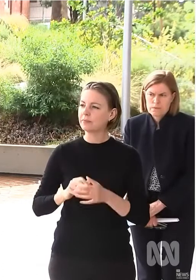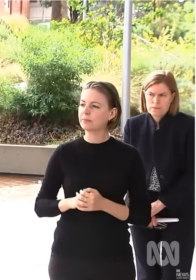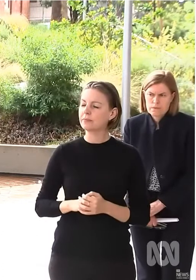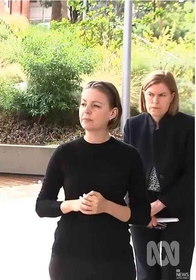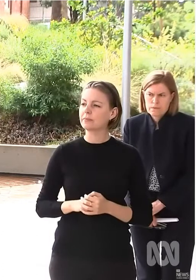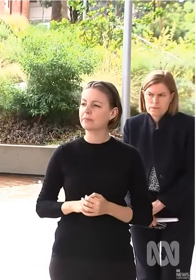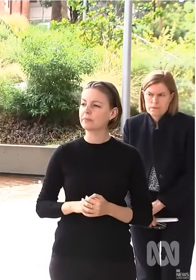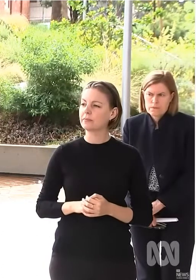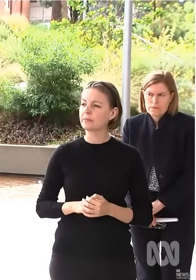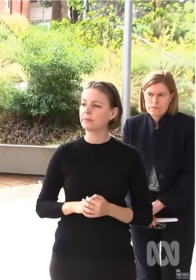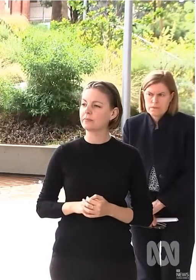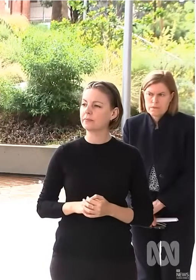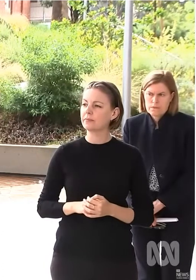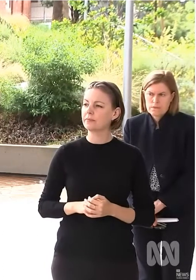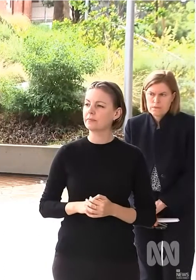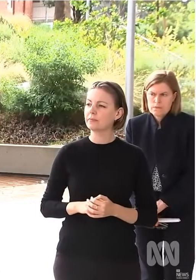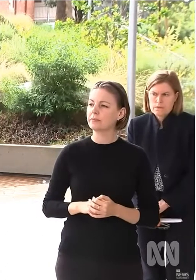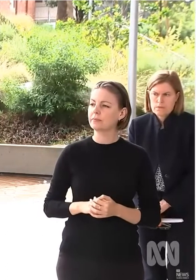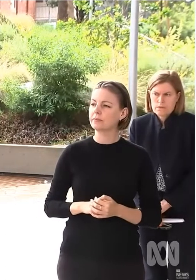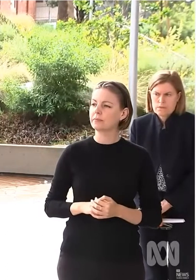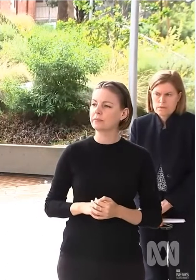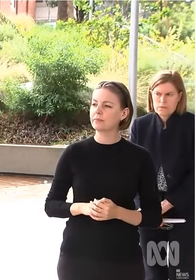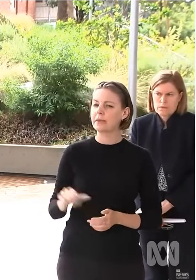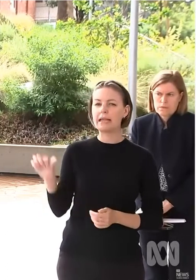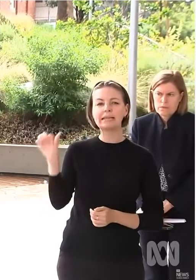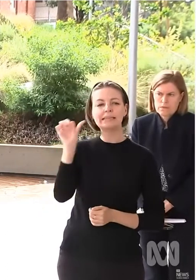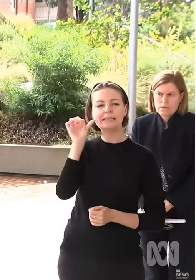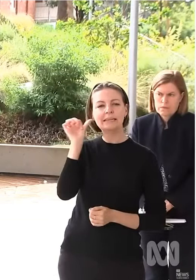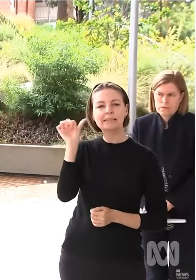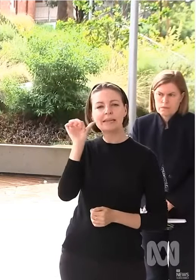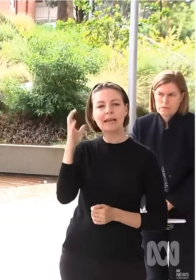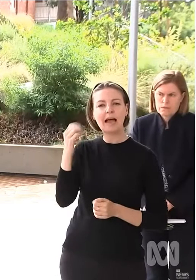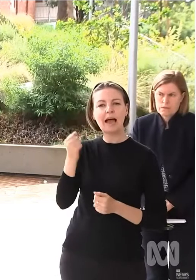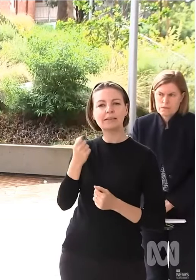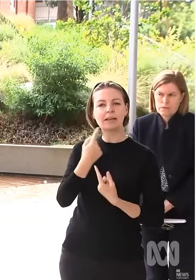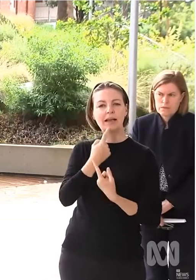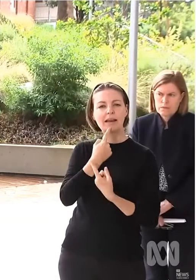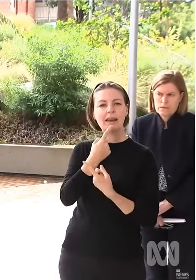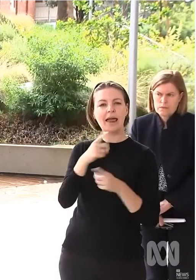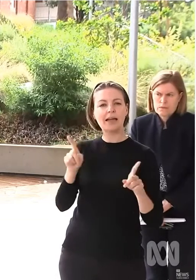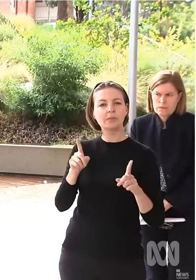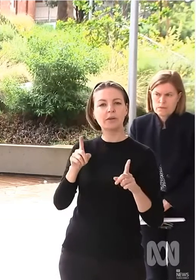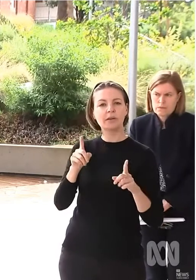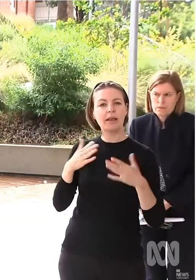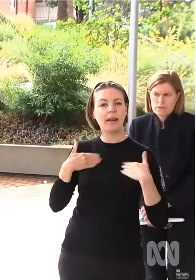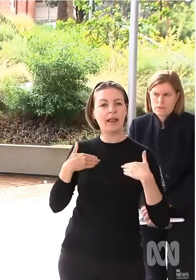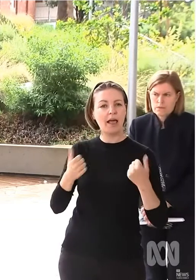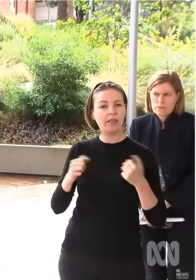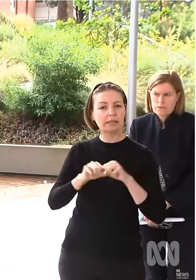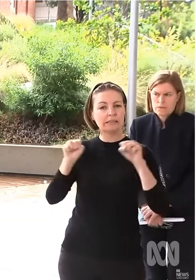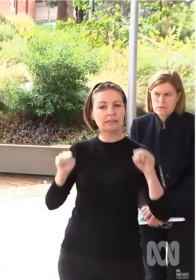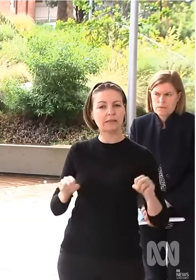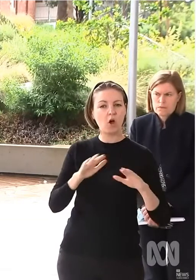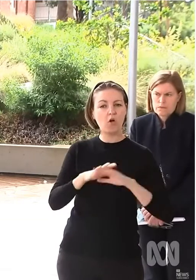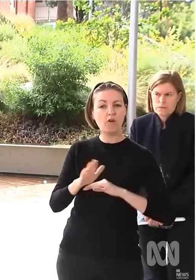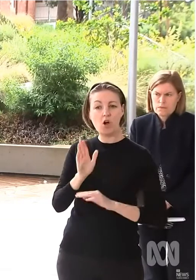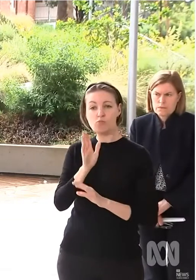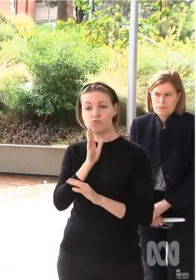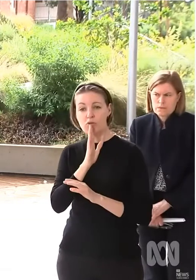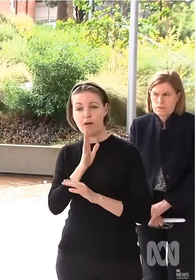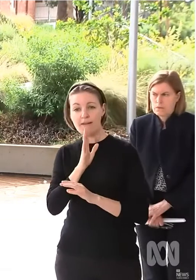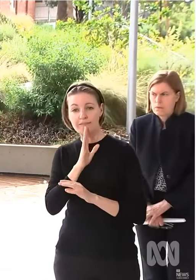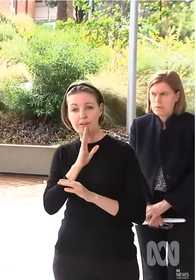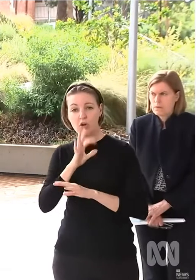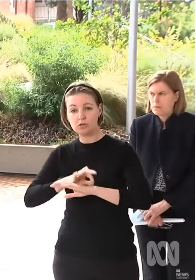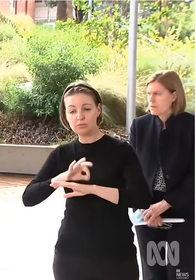enter the public sector to help with hospitals. The state government, I think, announced similar measures in August. Yeah. Will that announcement by the federal government make any